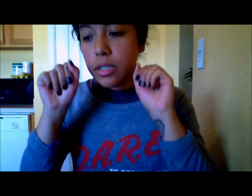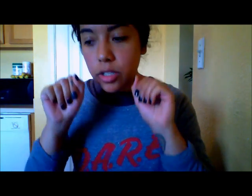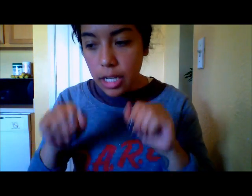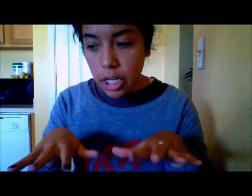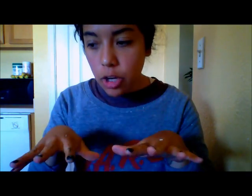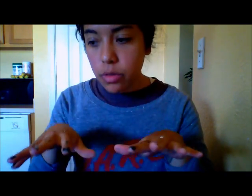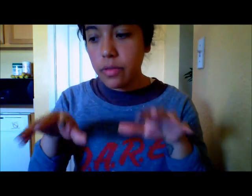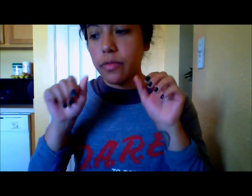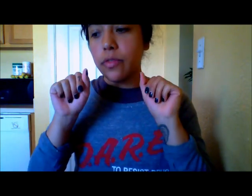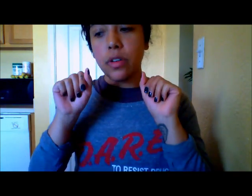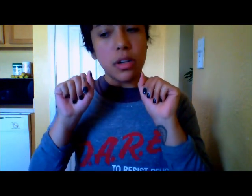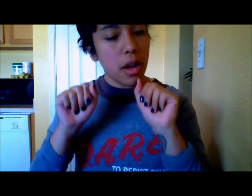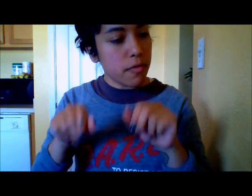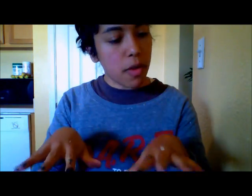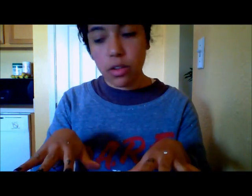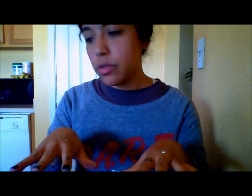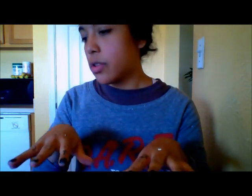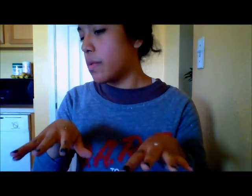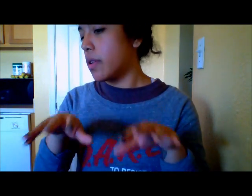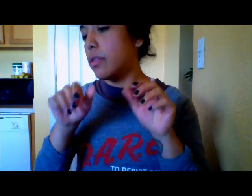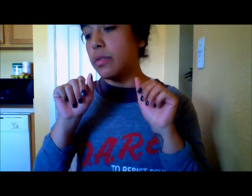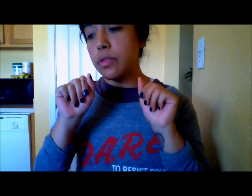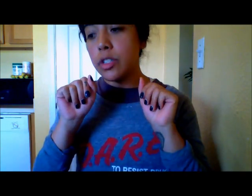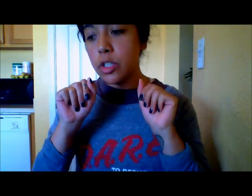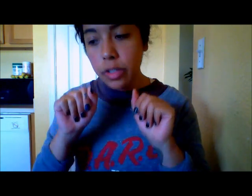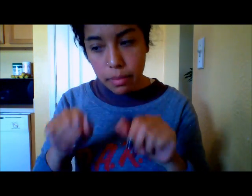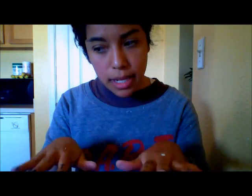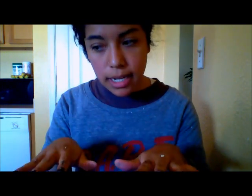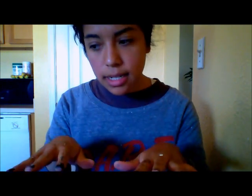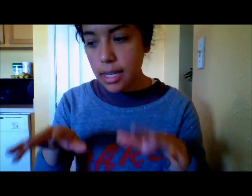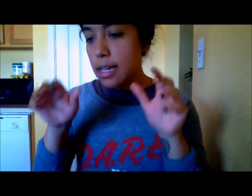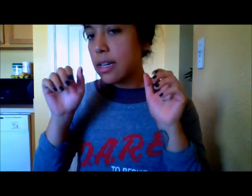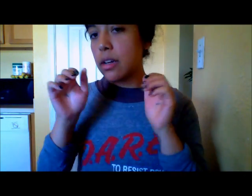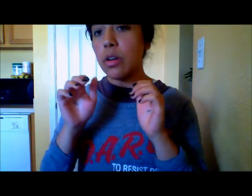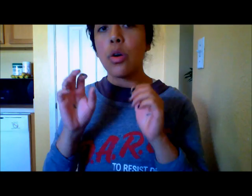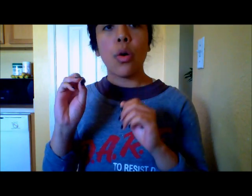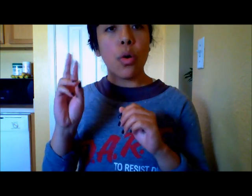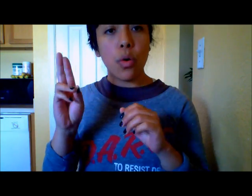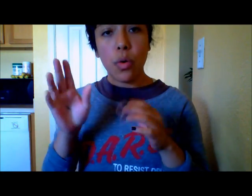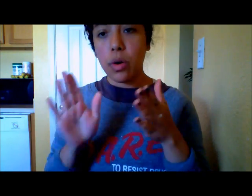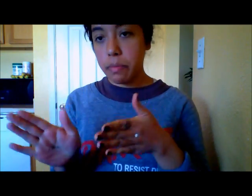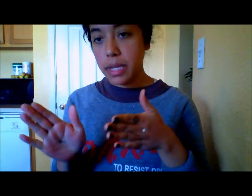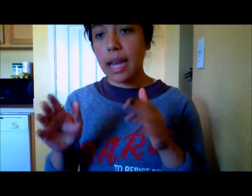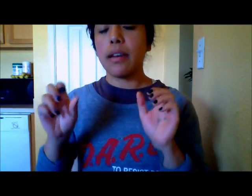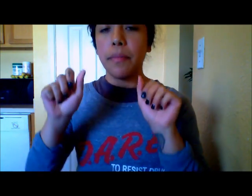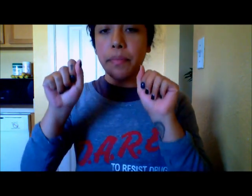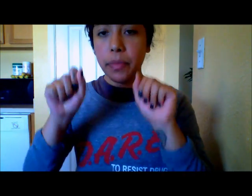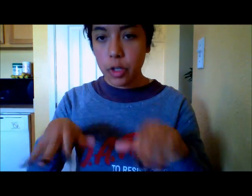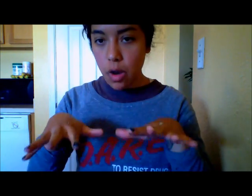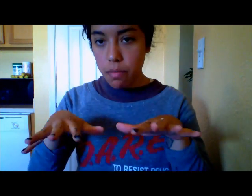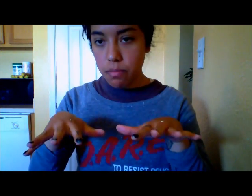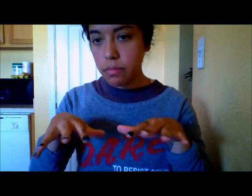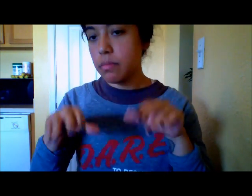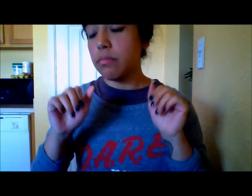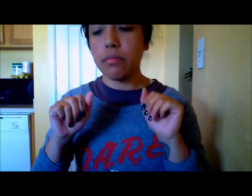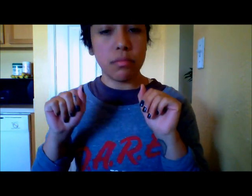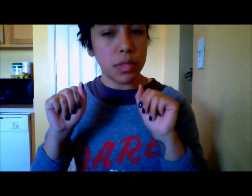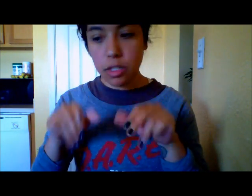to let go of, not follow through, drop the idea, or plan, drop, just